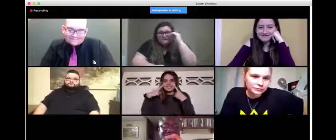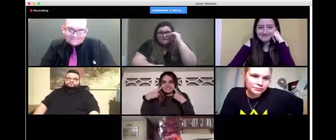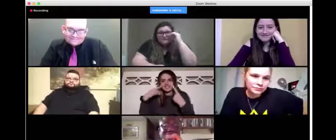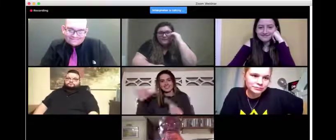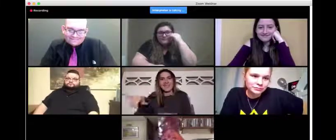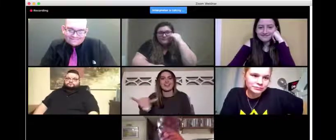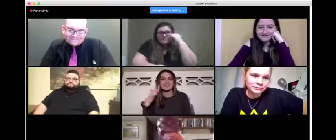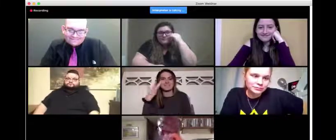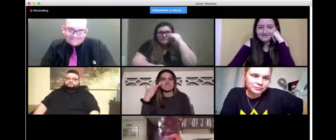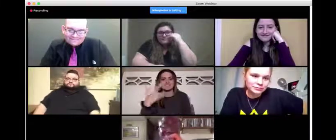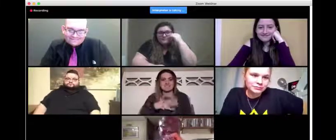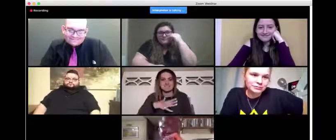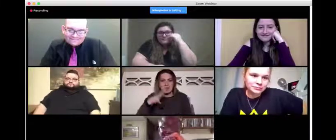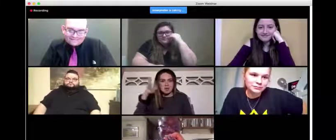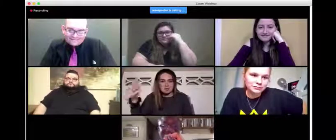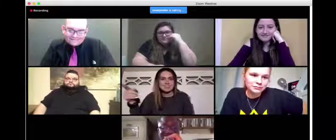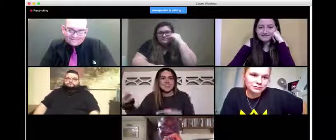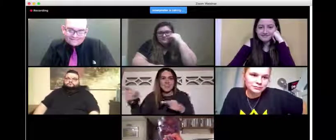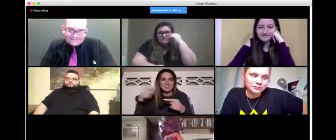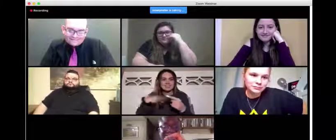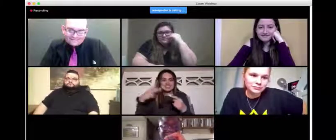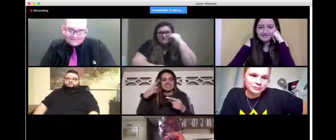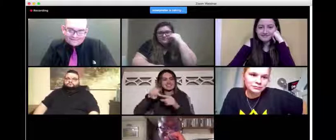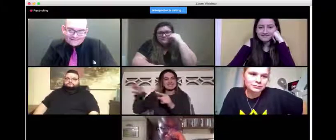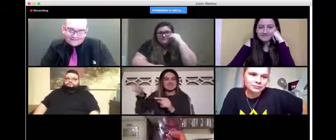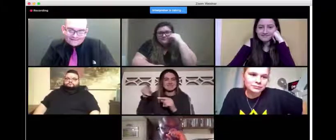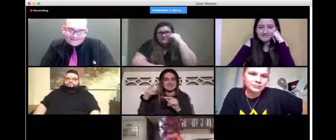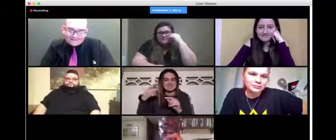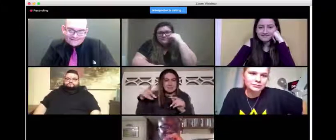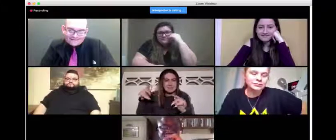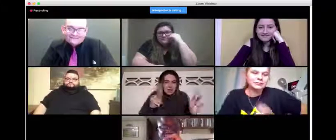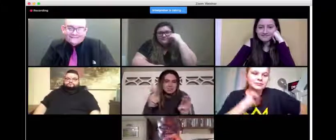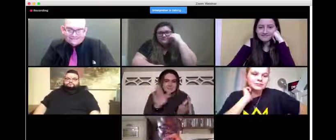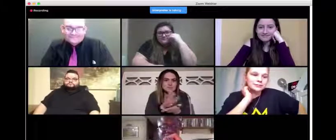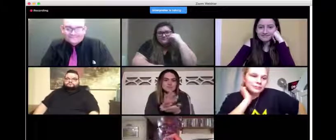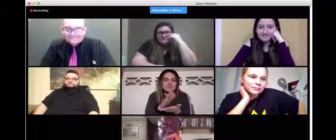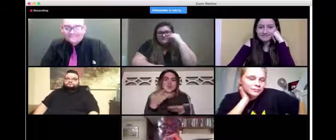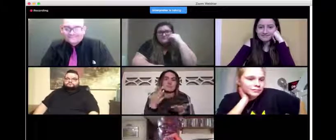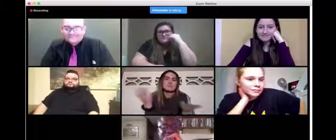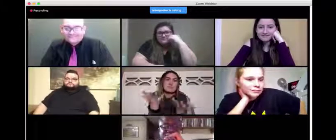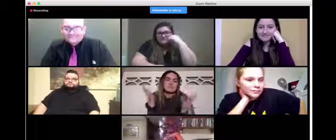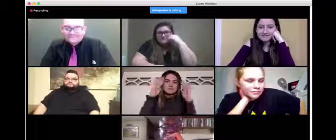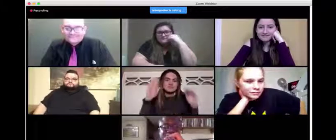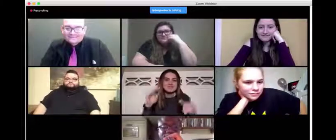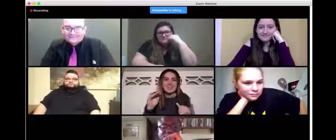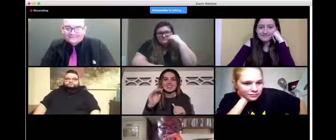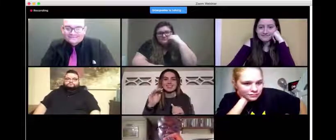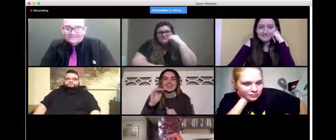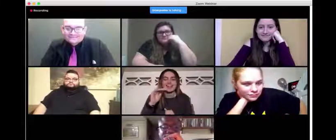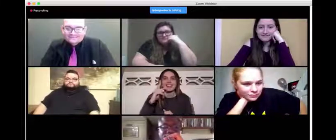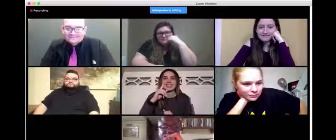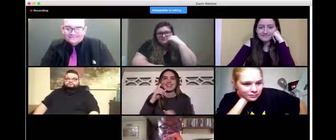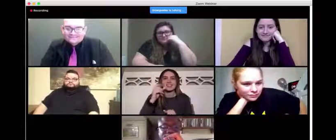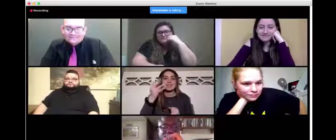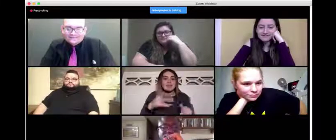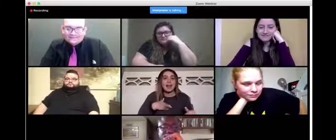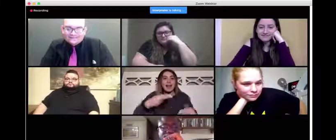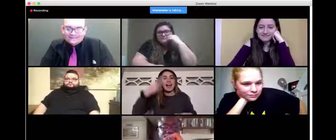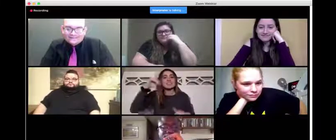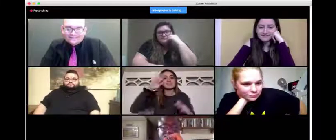is a party school. So, some of those expectations, you might have high expectations, but if it's a reality TV show, you're going to